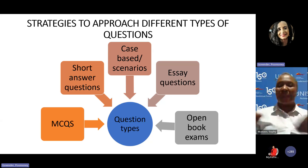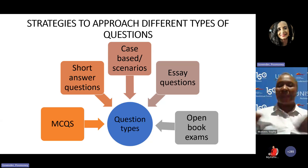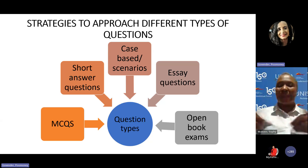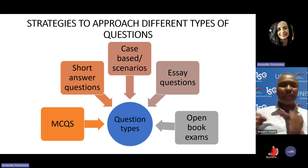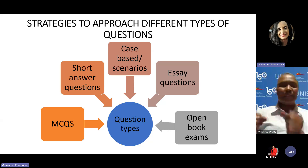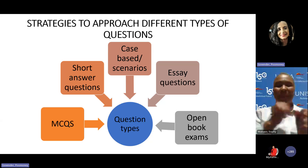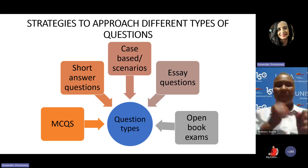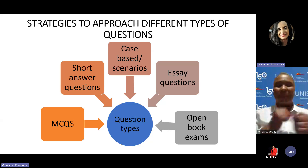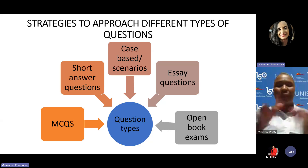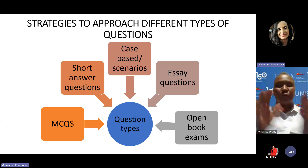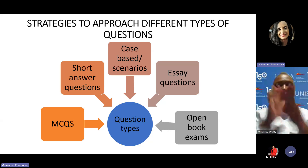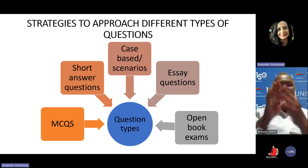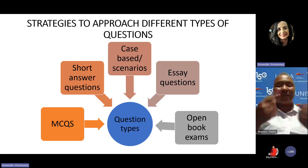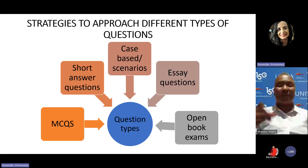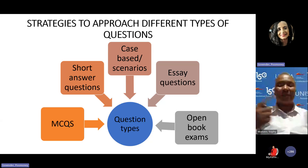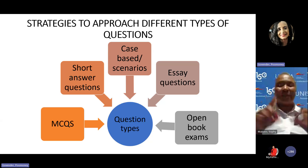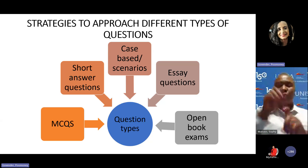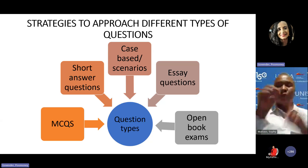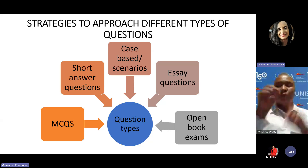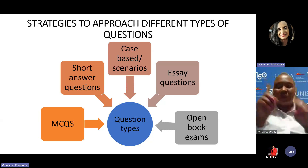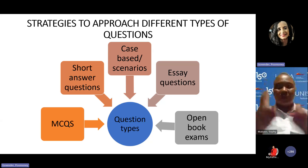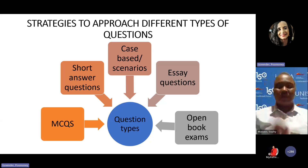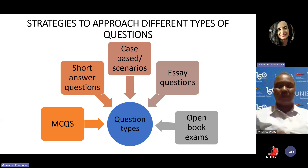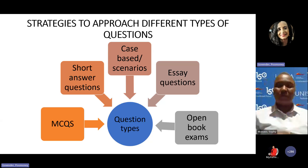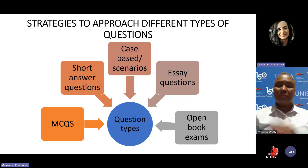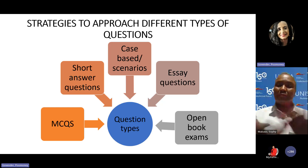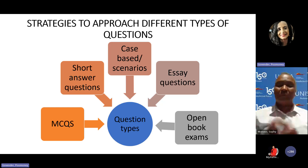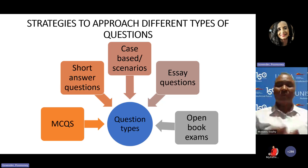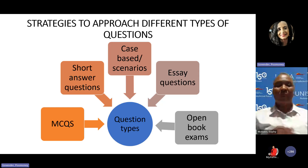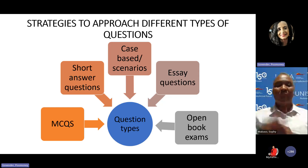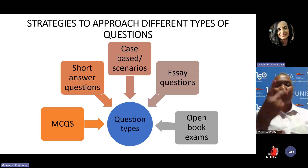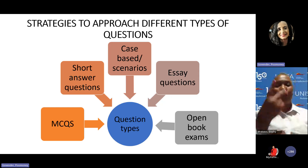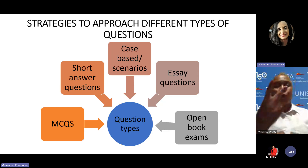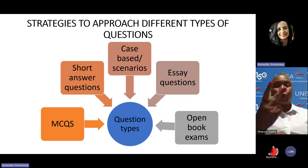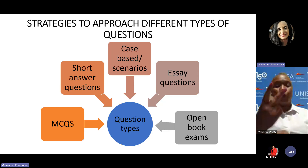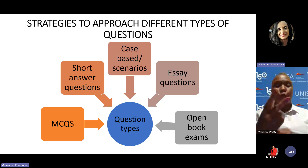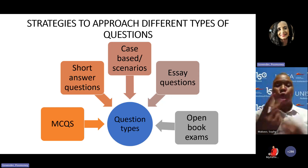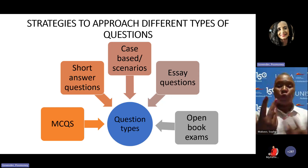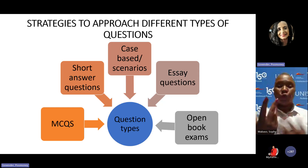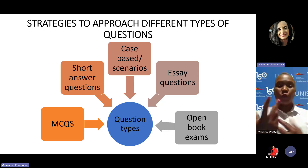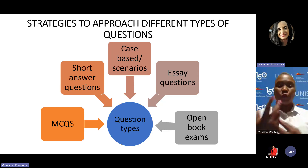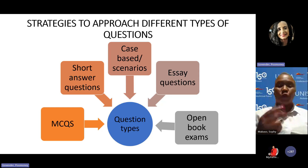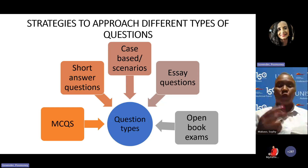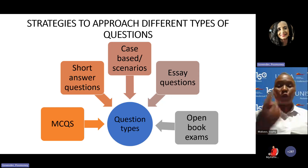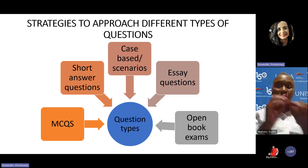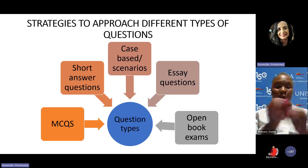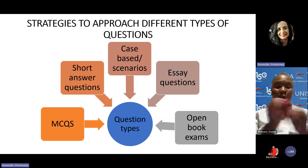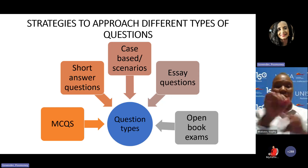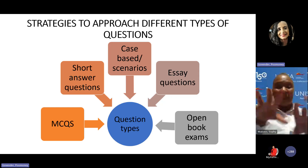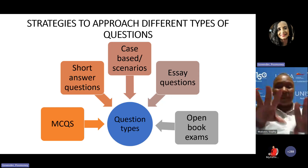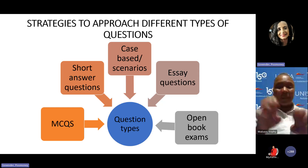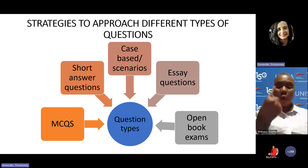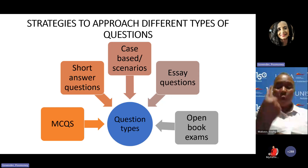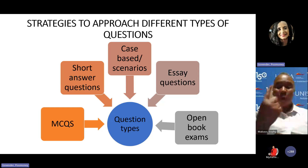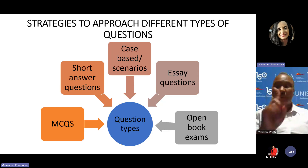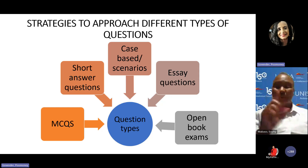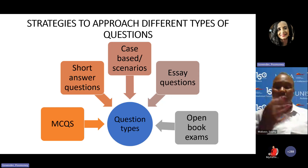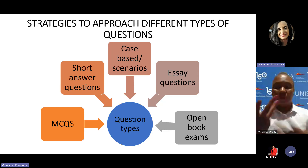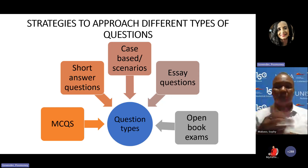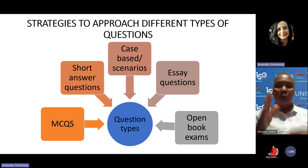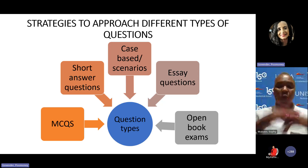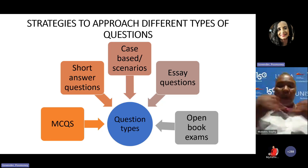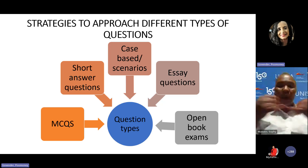approach different types of questions. So there are two formats of your exams. One is the